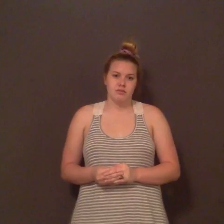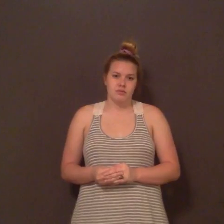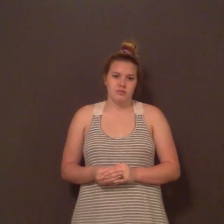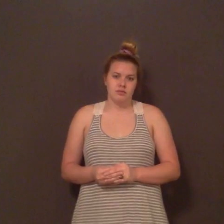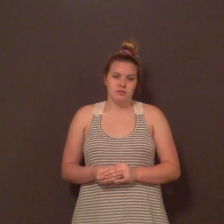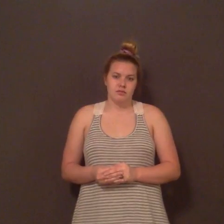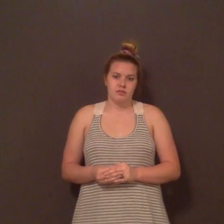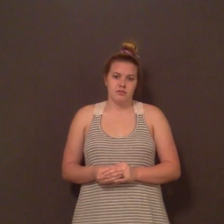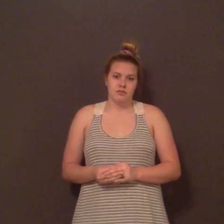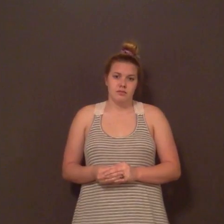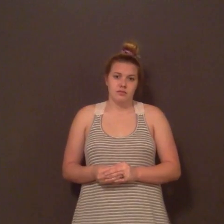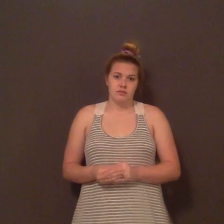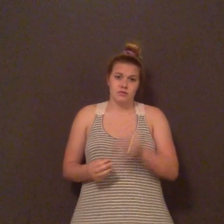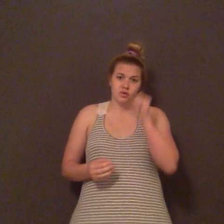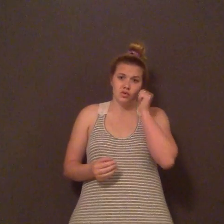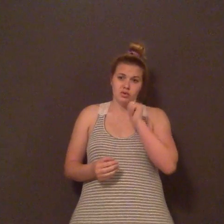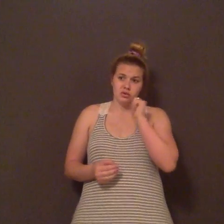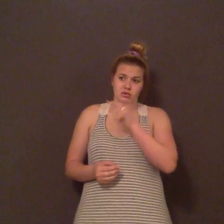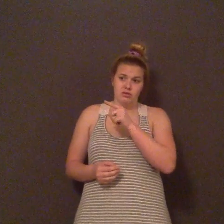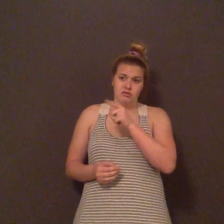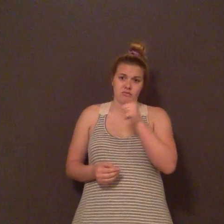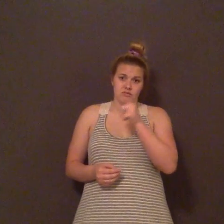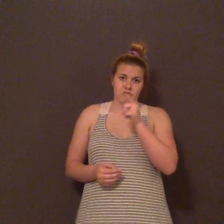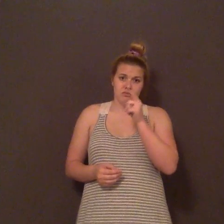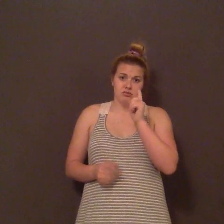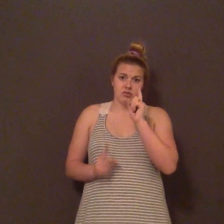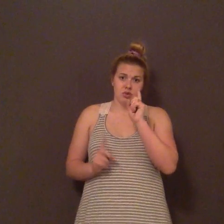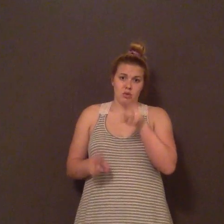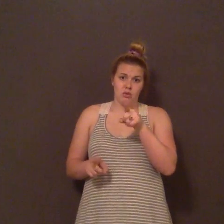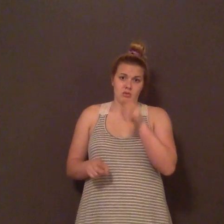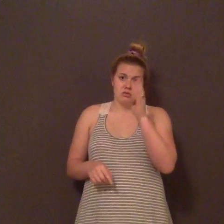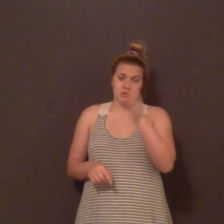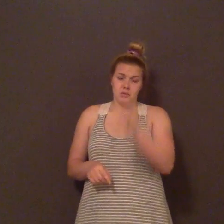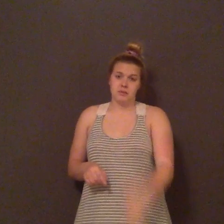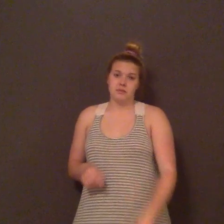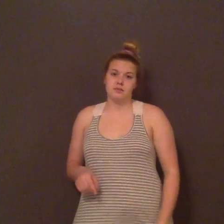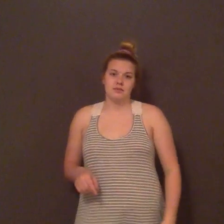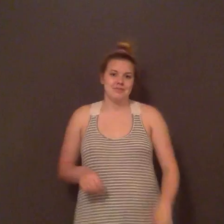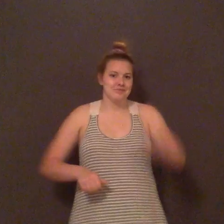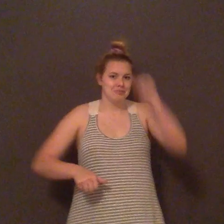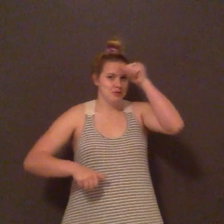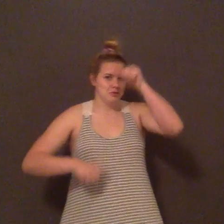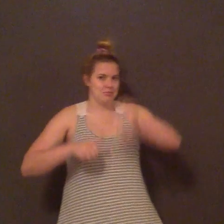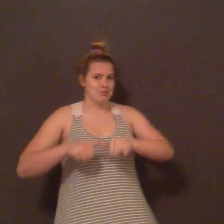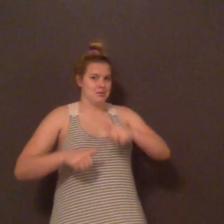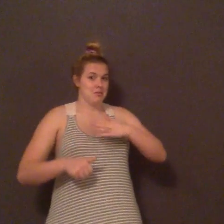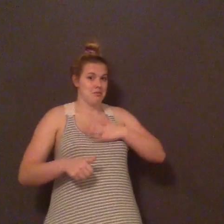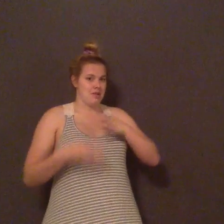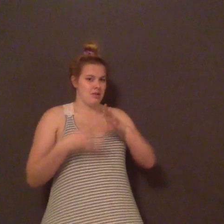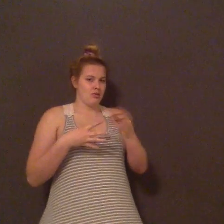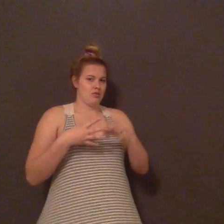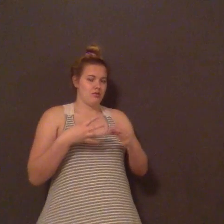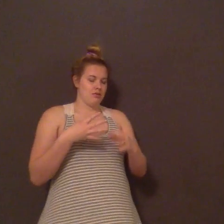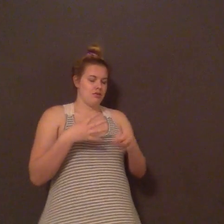Sure those girls are gonna be there? They told me they were coming. Just remember, I get first pick. Yeah, right. You'll be lucky if one of them even says hi